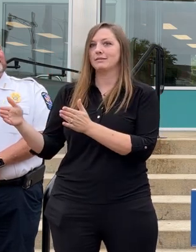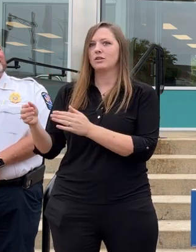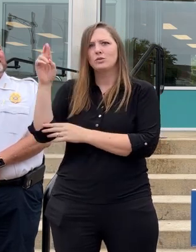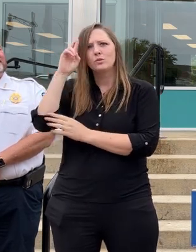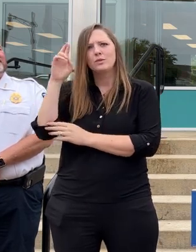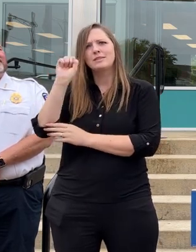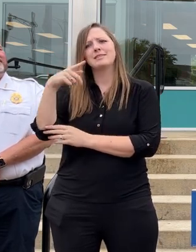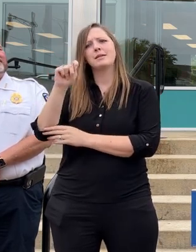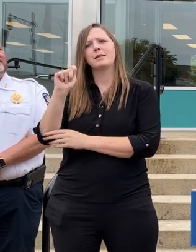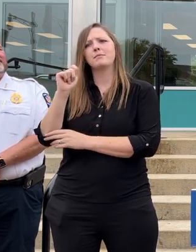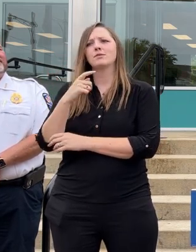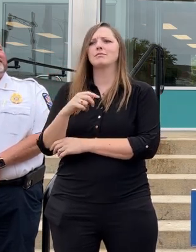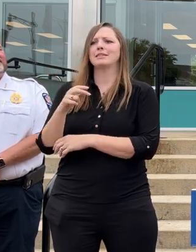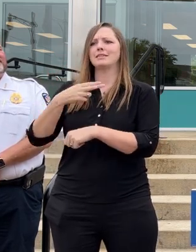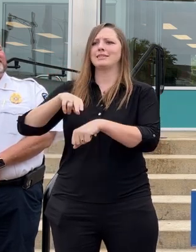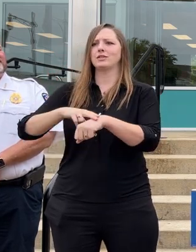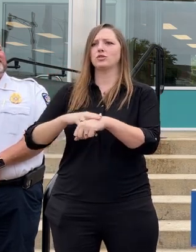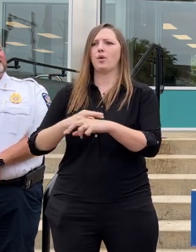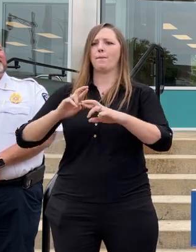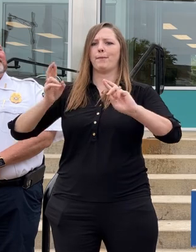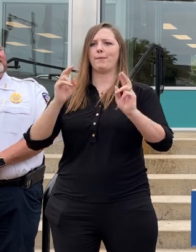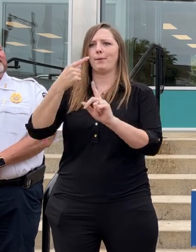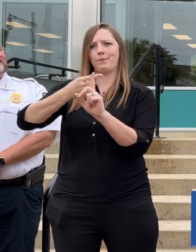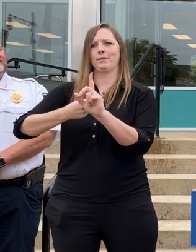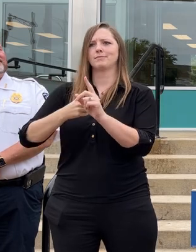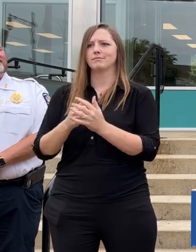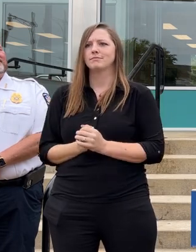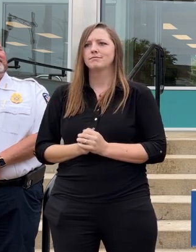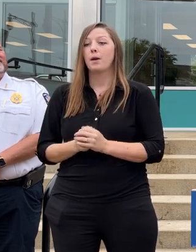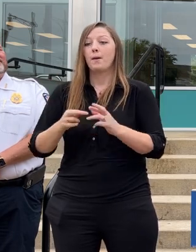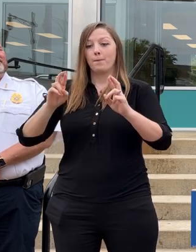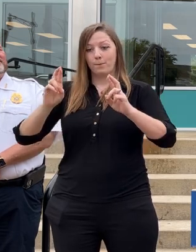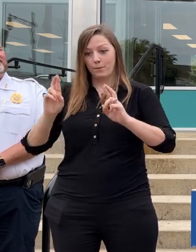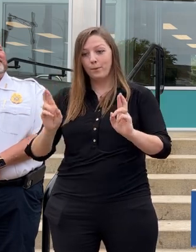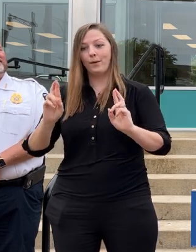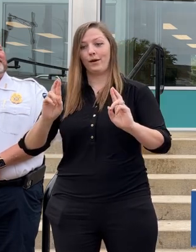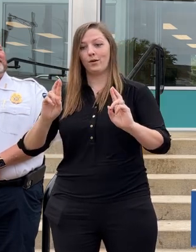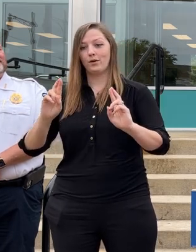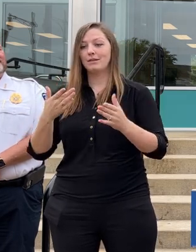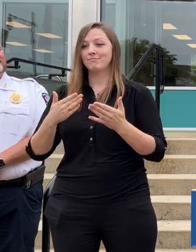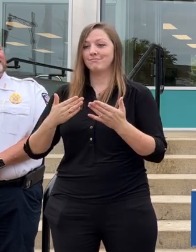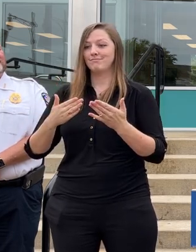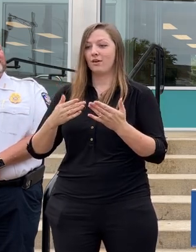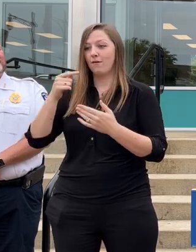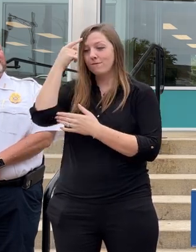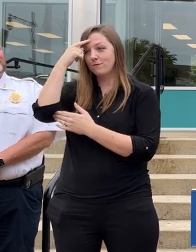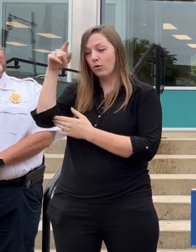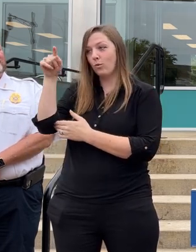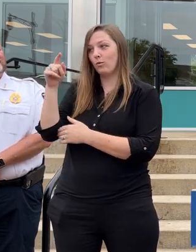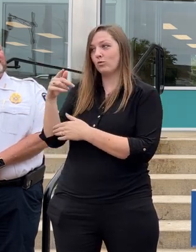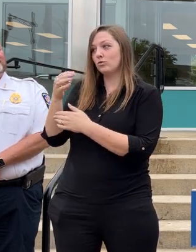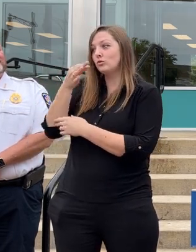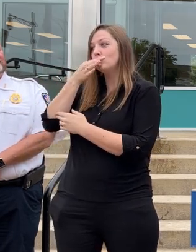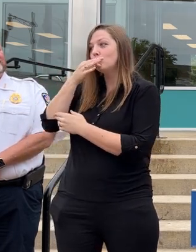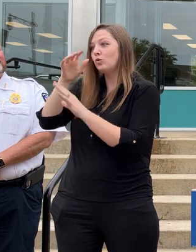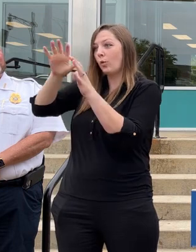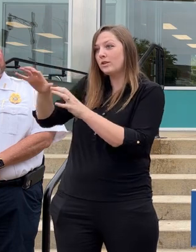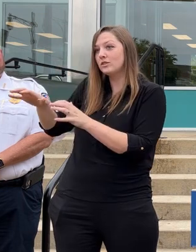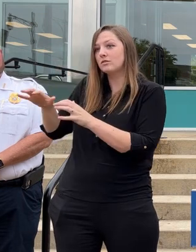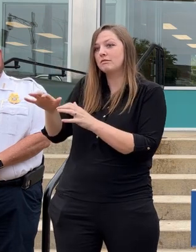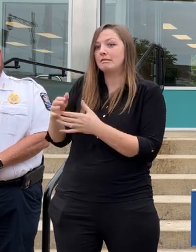is National Preparedness Month. It's because you are to prepare to get ready for the upcoming winter, for the